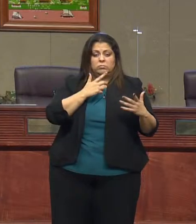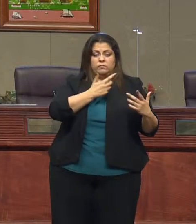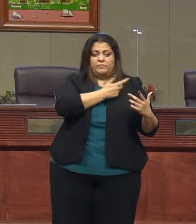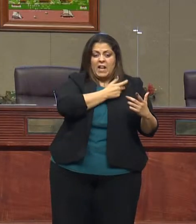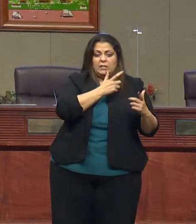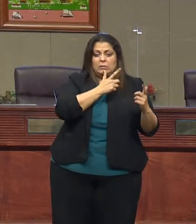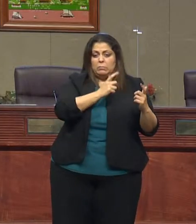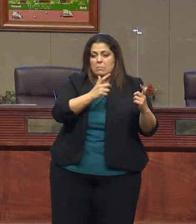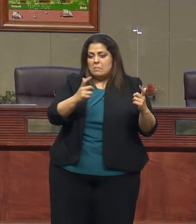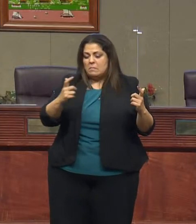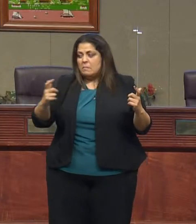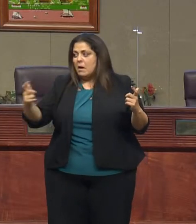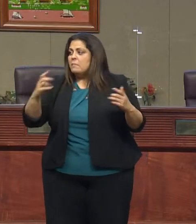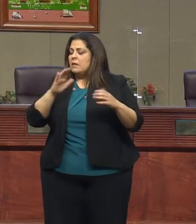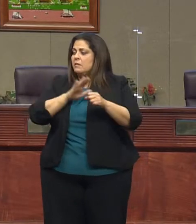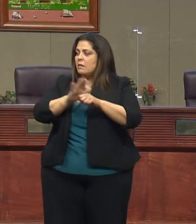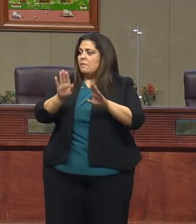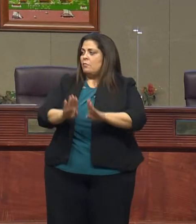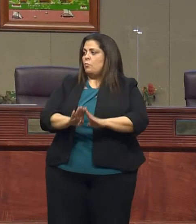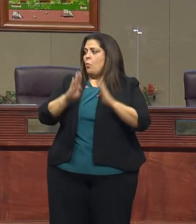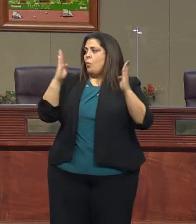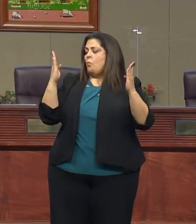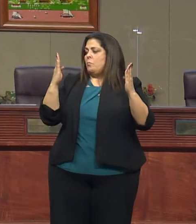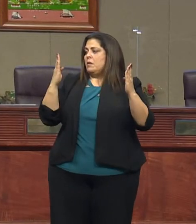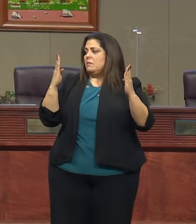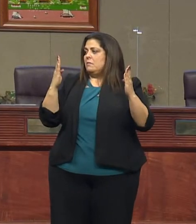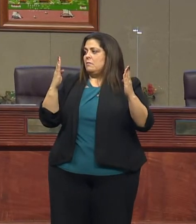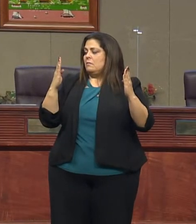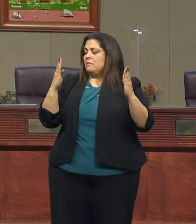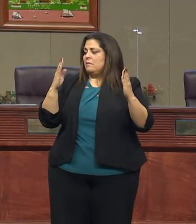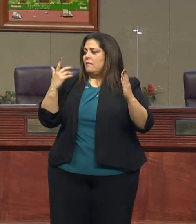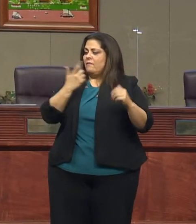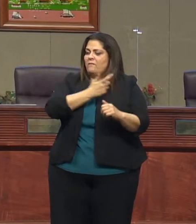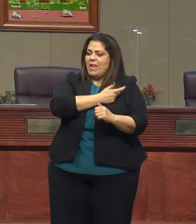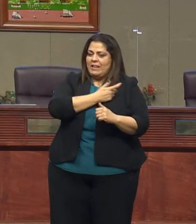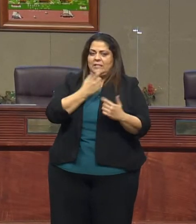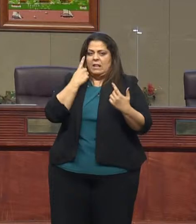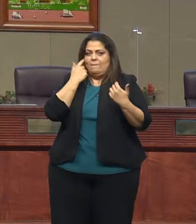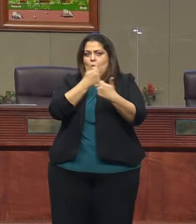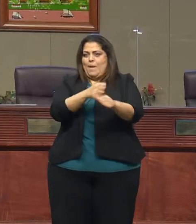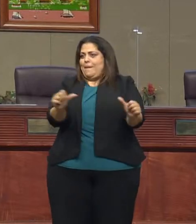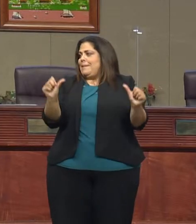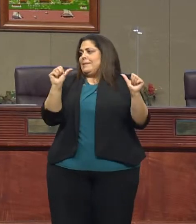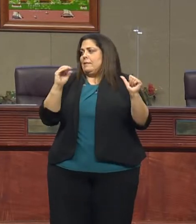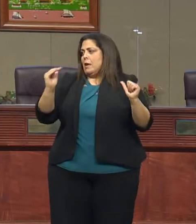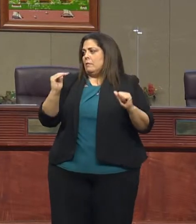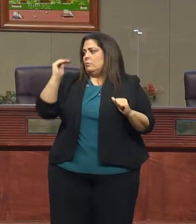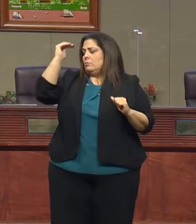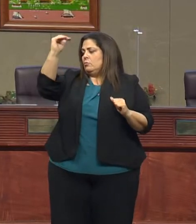where all adults will be made available or will be